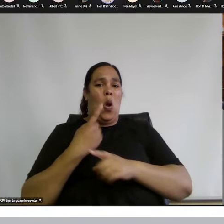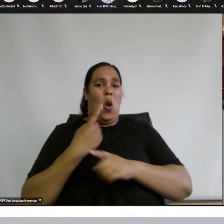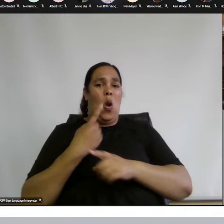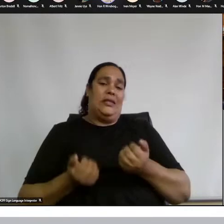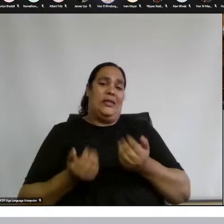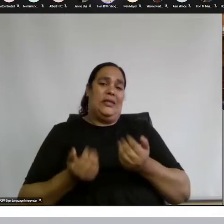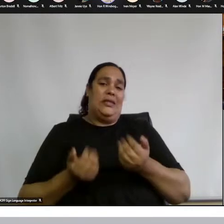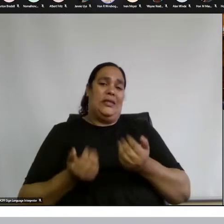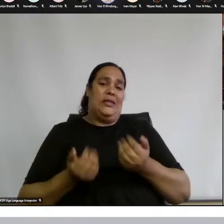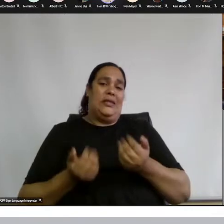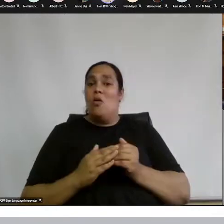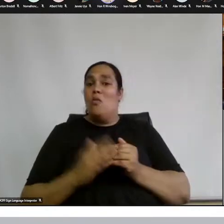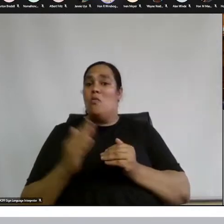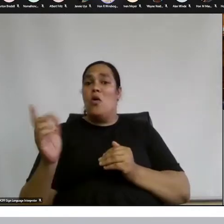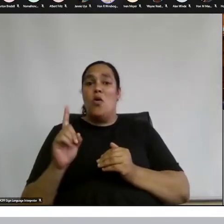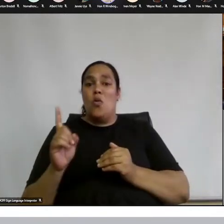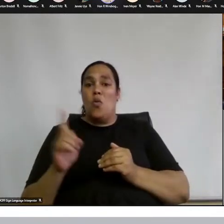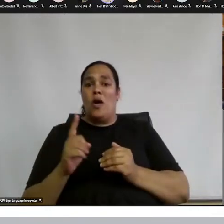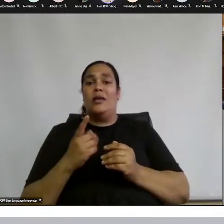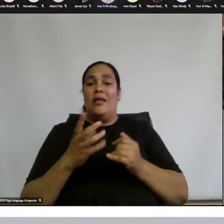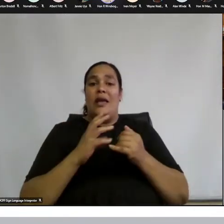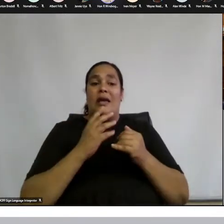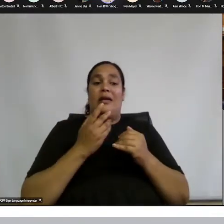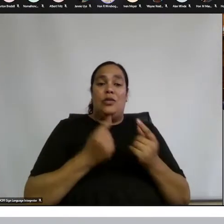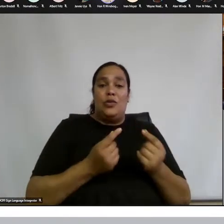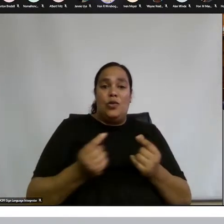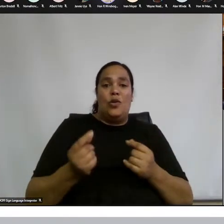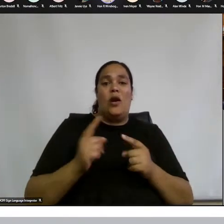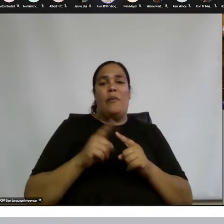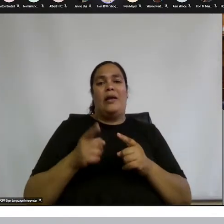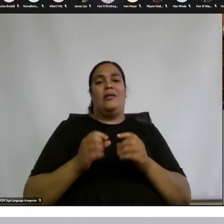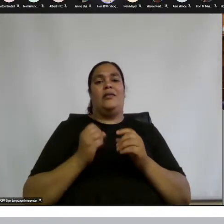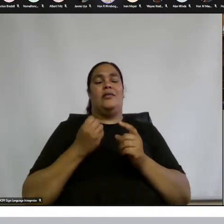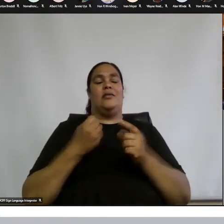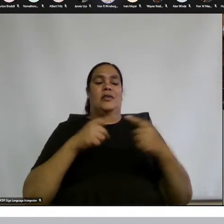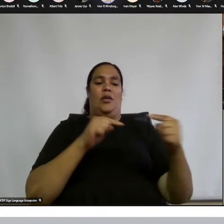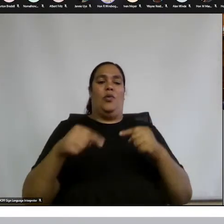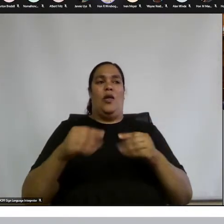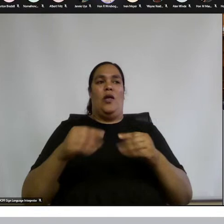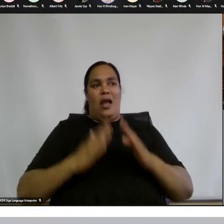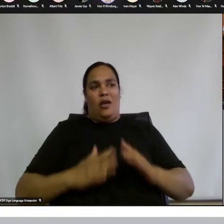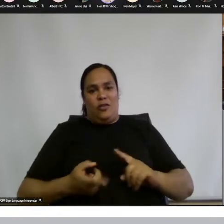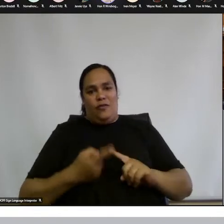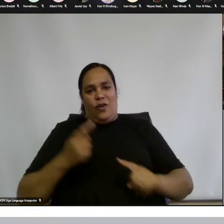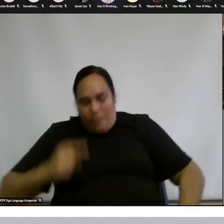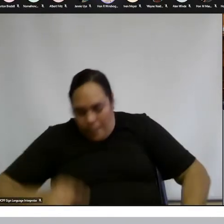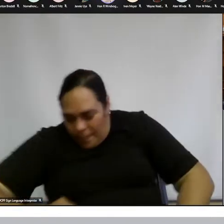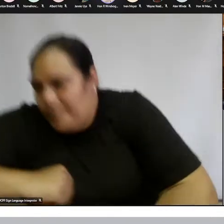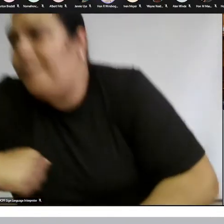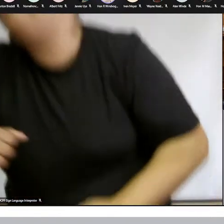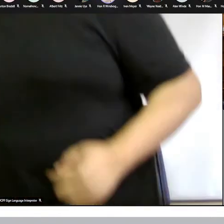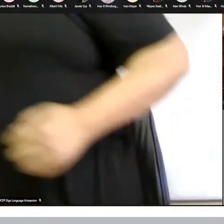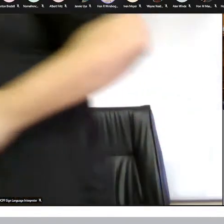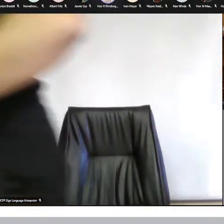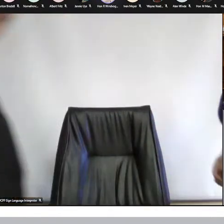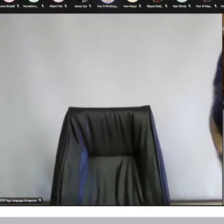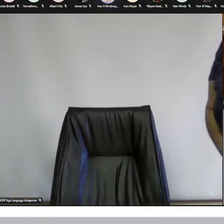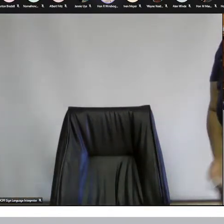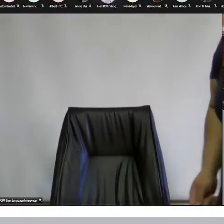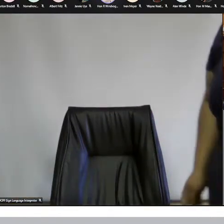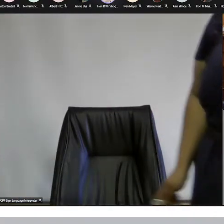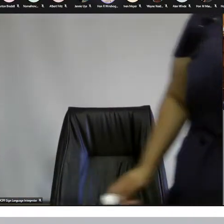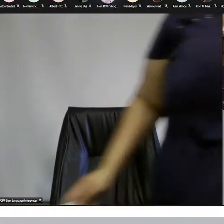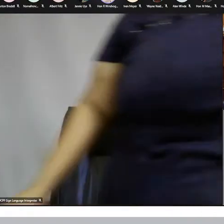the modern diatribe that was spewed in this house by the Premier yesterday regarding his personal